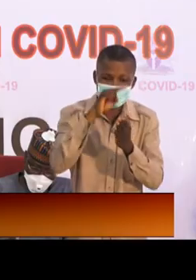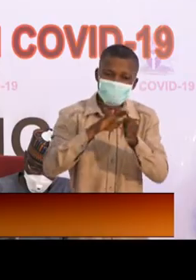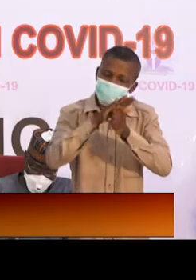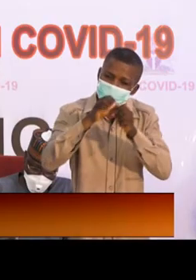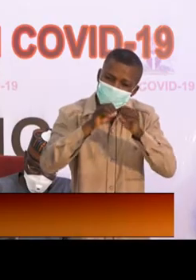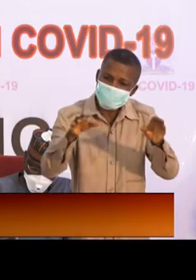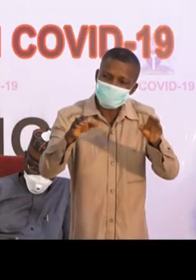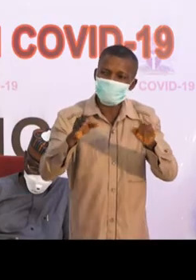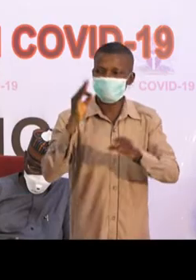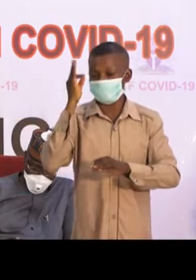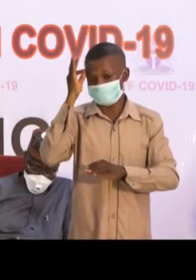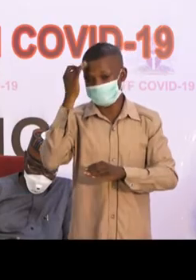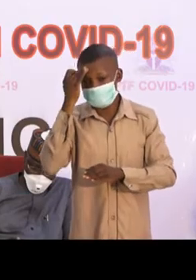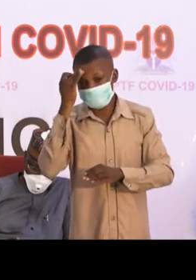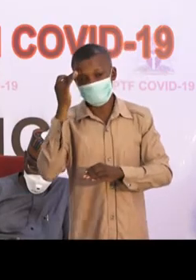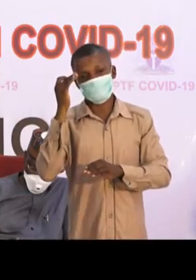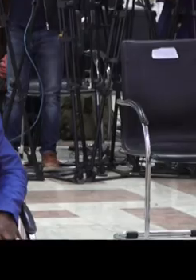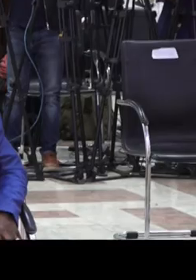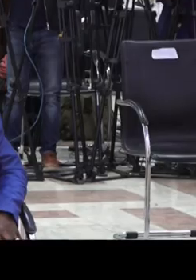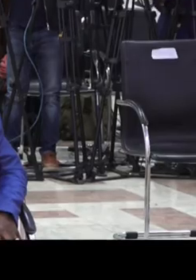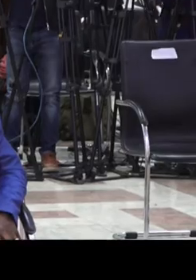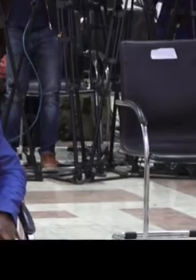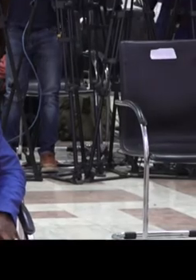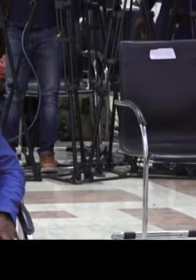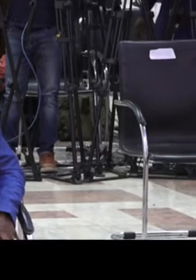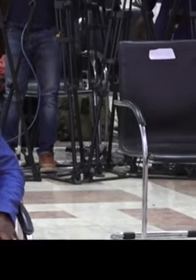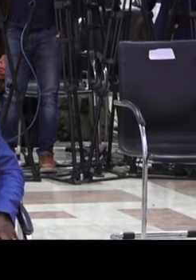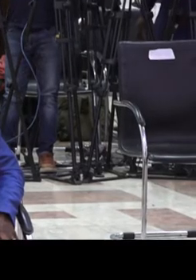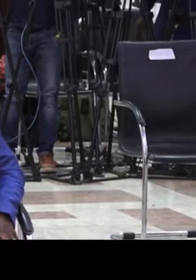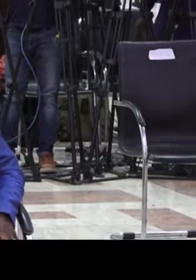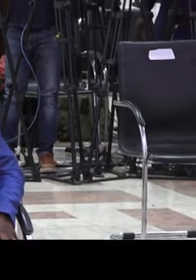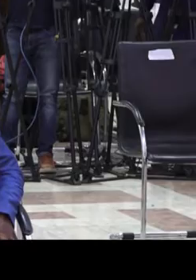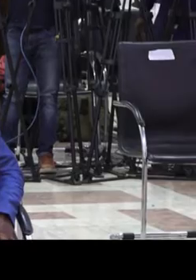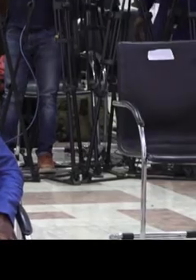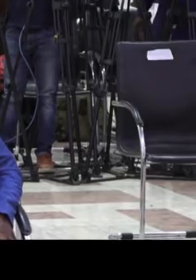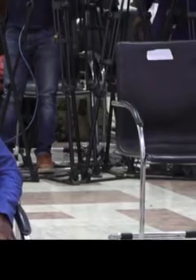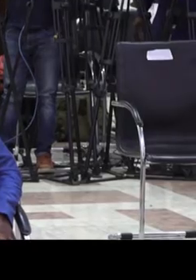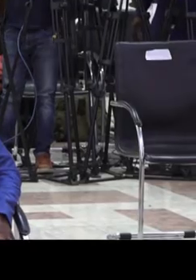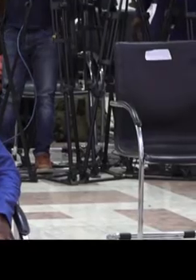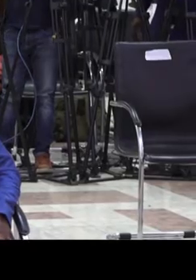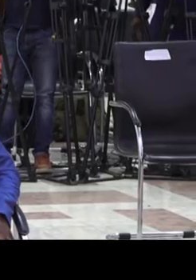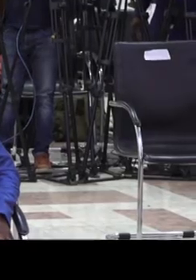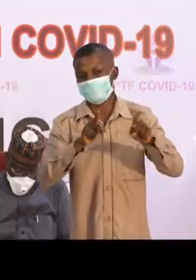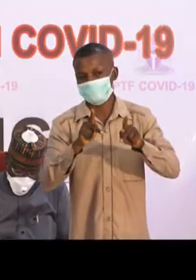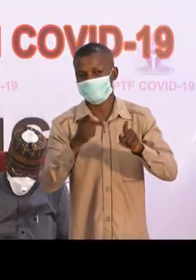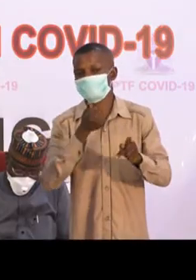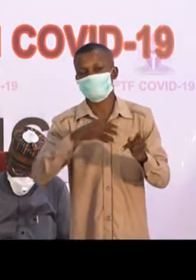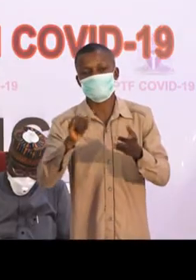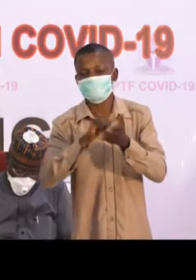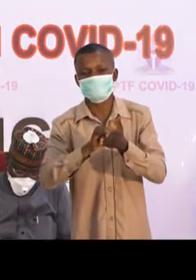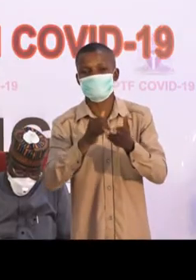the Federal Government will not compromise the health of any Nigerian. Whatever is approved for use in Nigeria